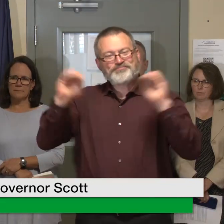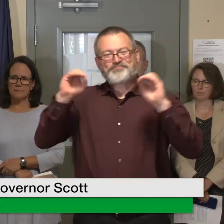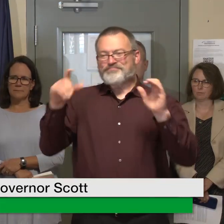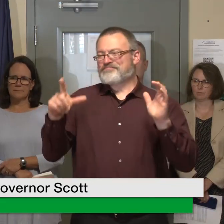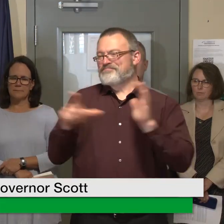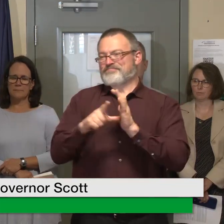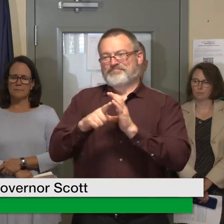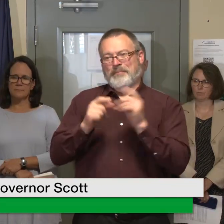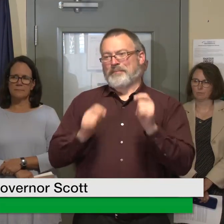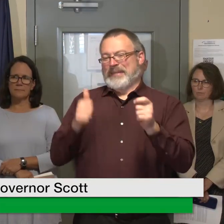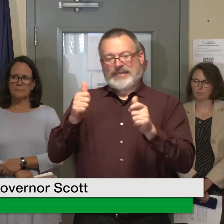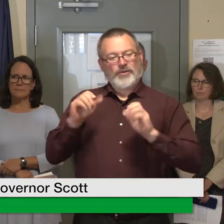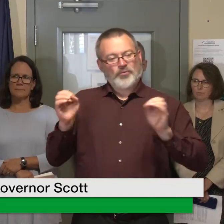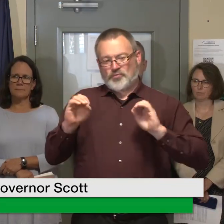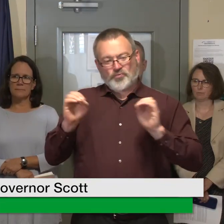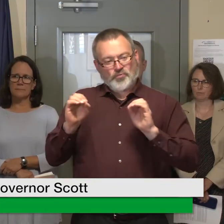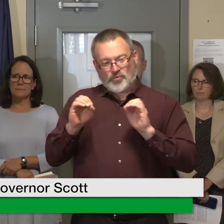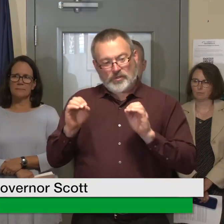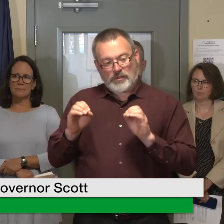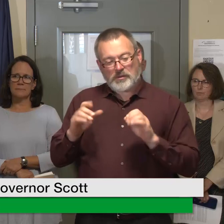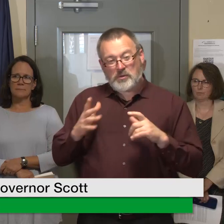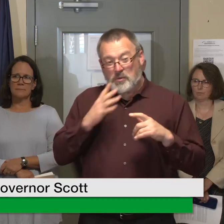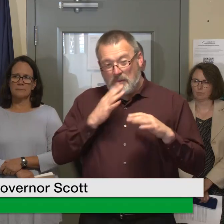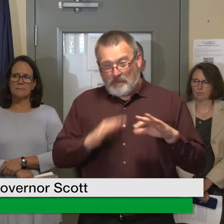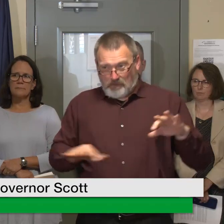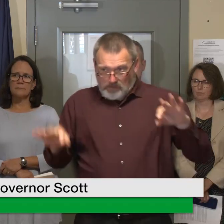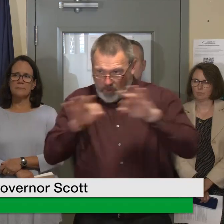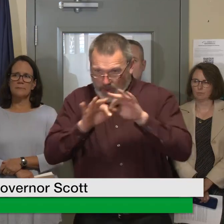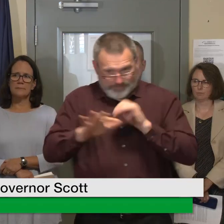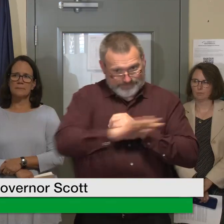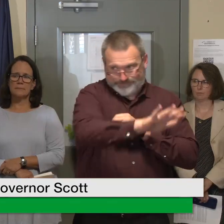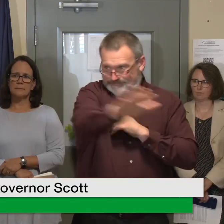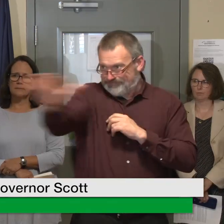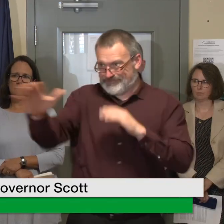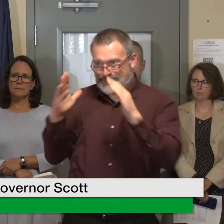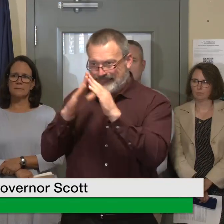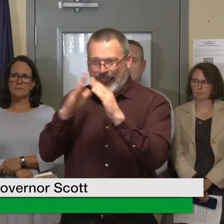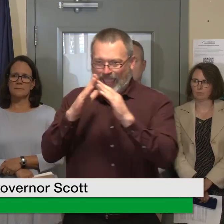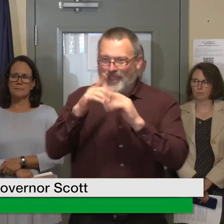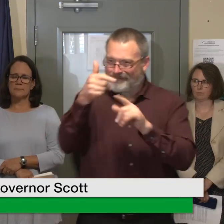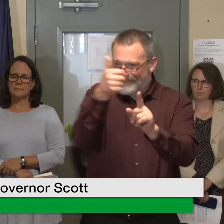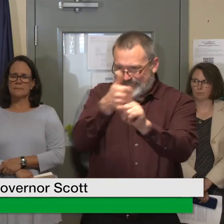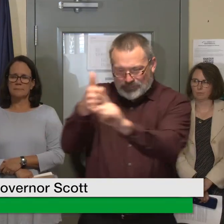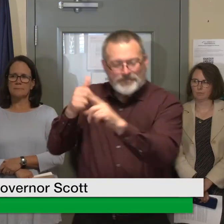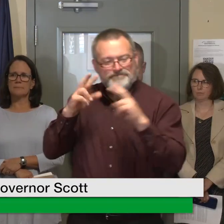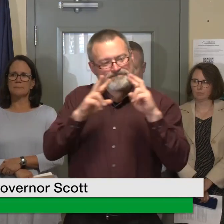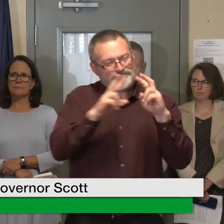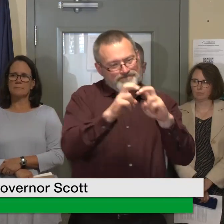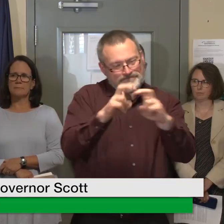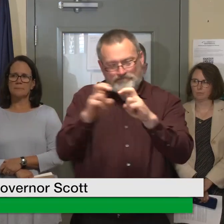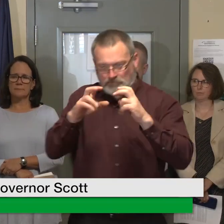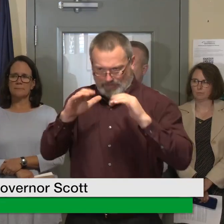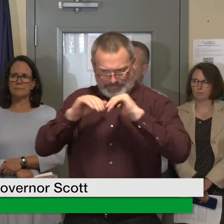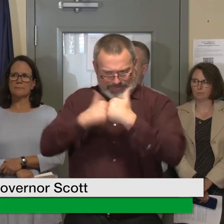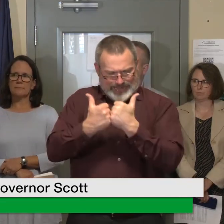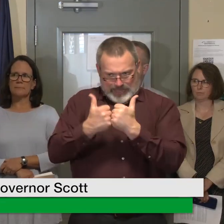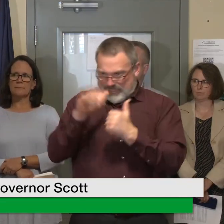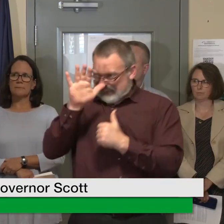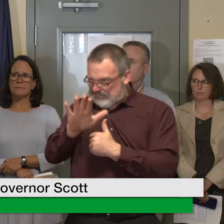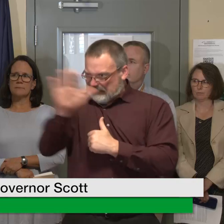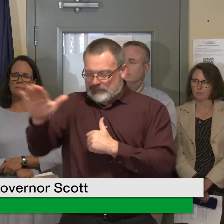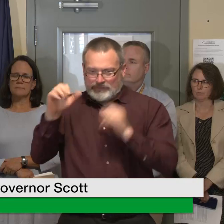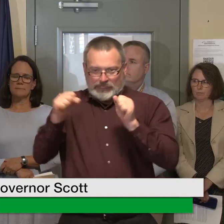important factor for municipalities to look at as they consider hazard mitigation program grants that are coming up